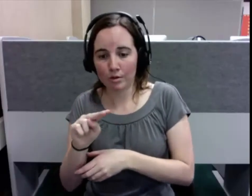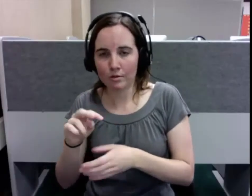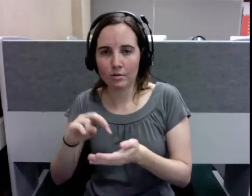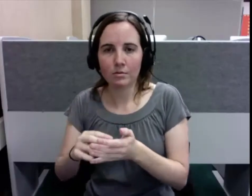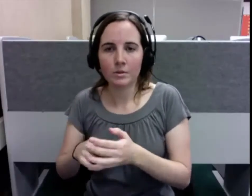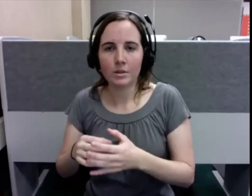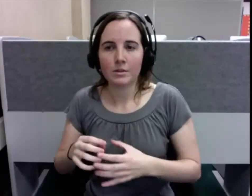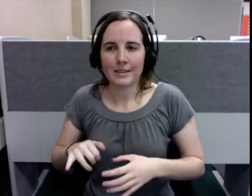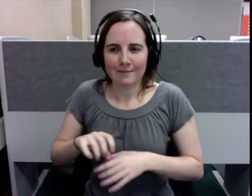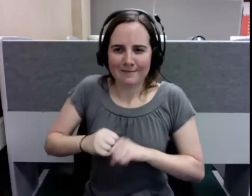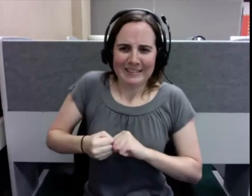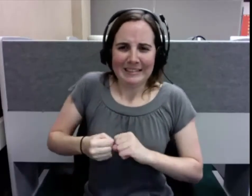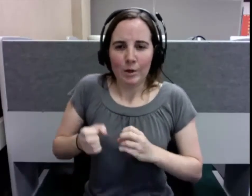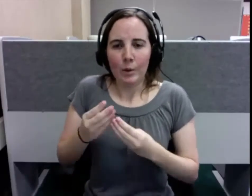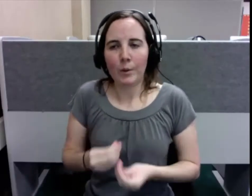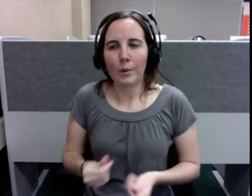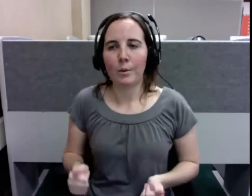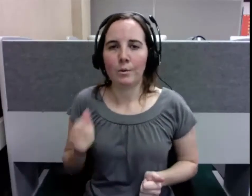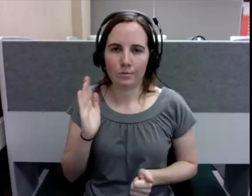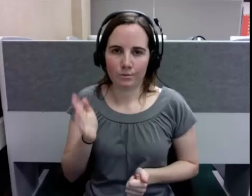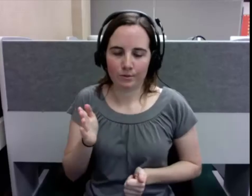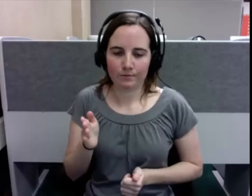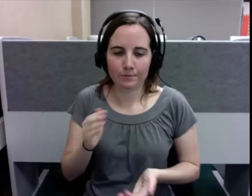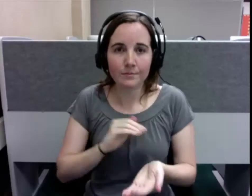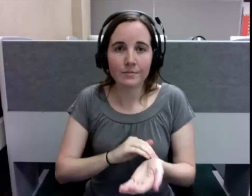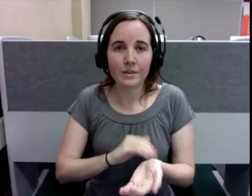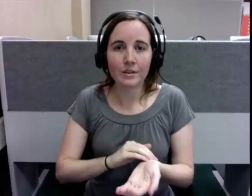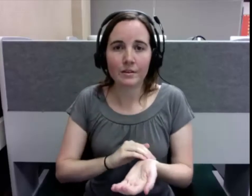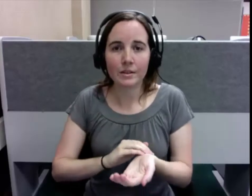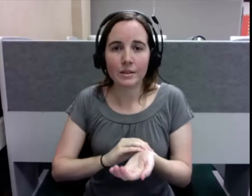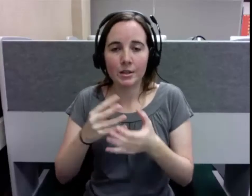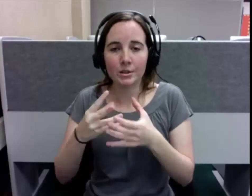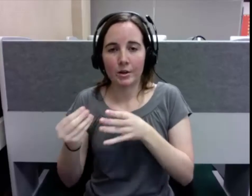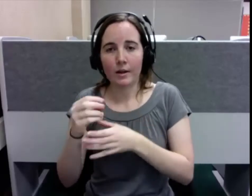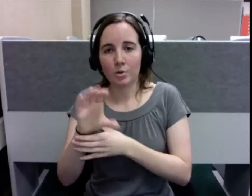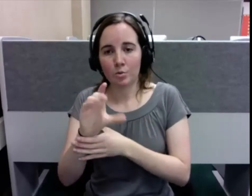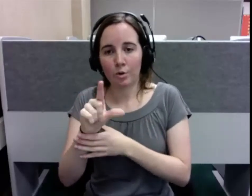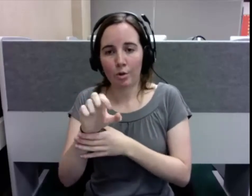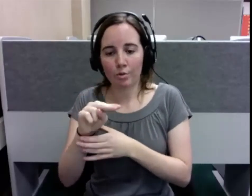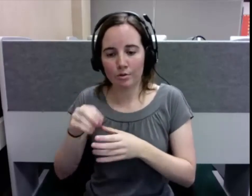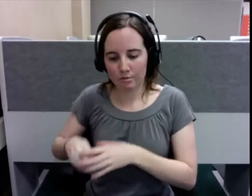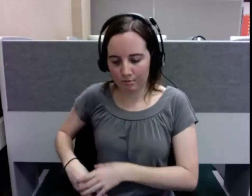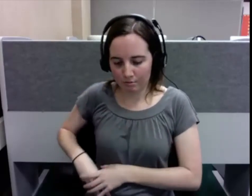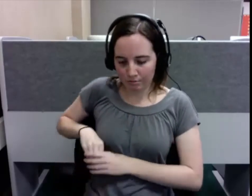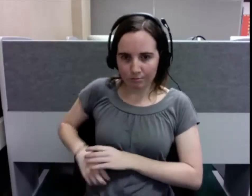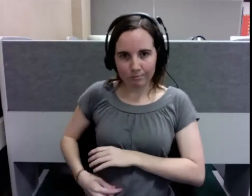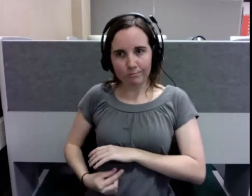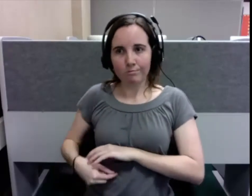look. As he comes out of the colon, he'll be using the scope. Again, the end is articulated. The doctor will